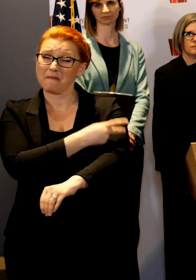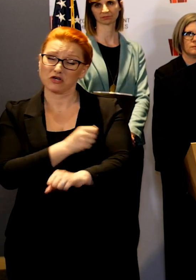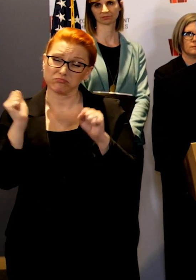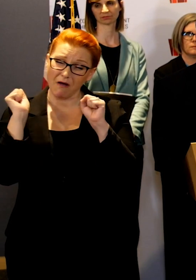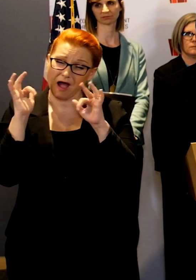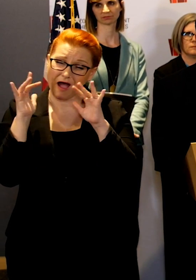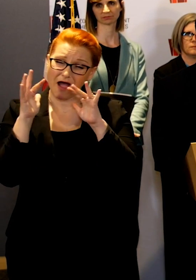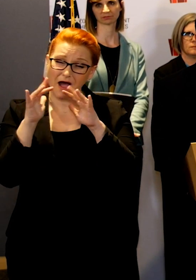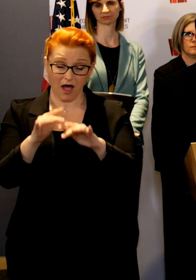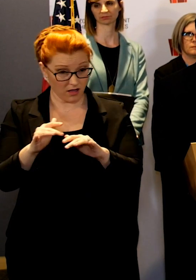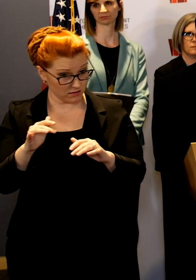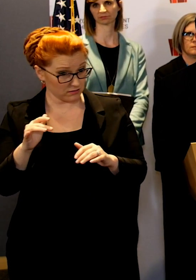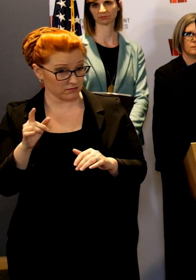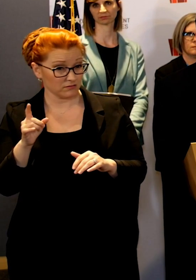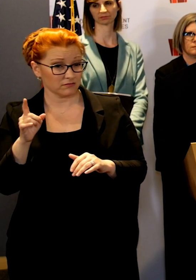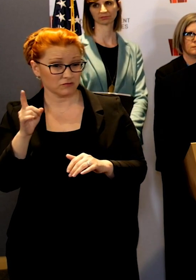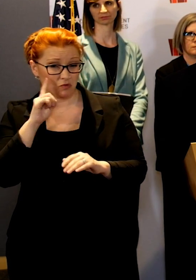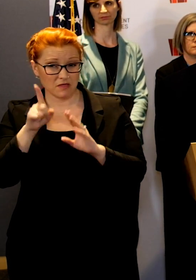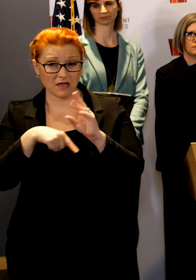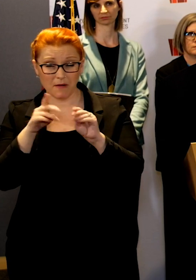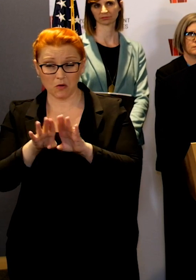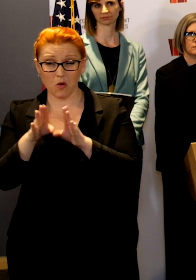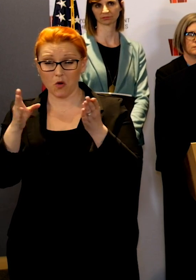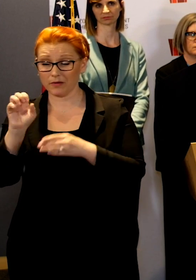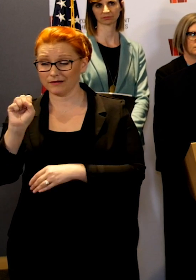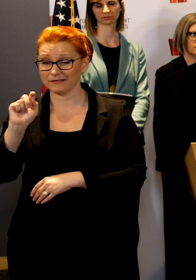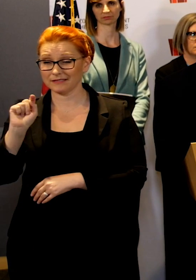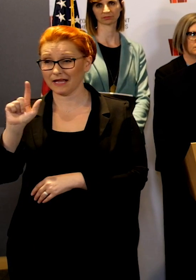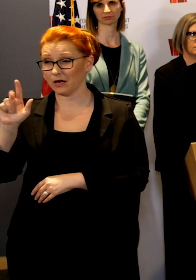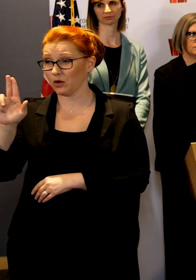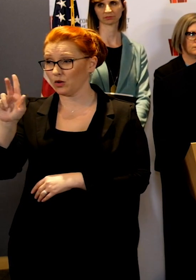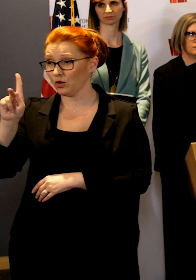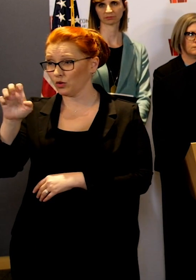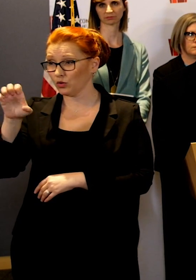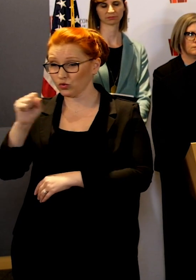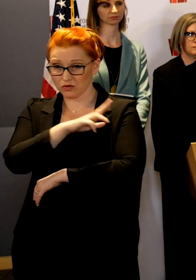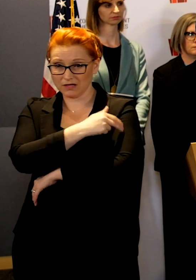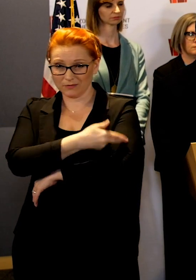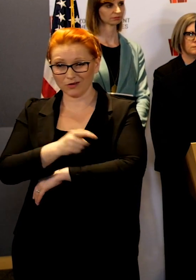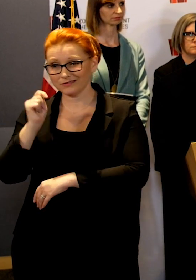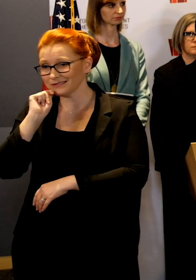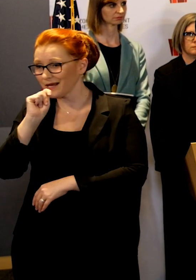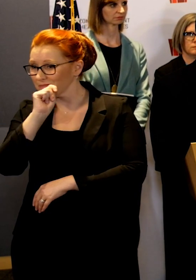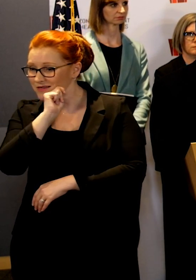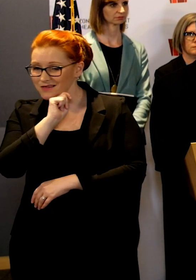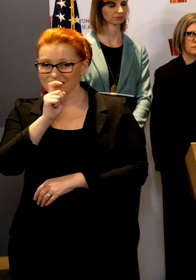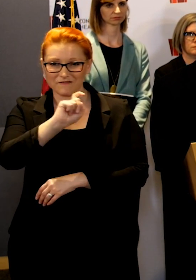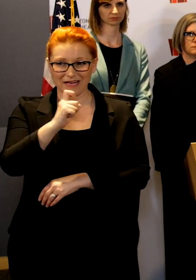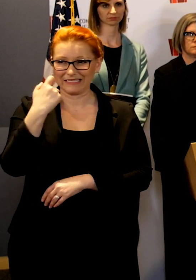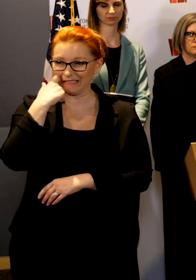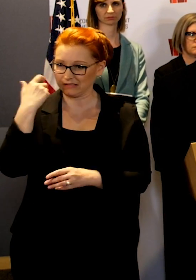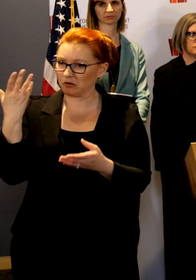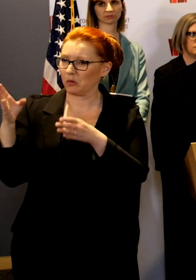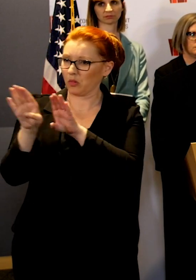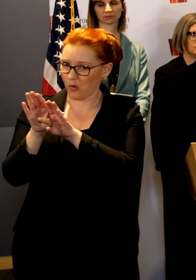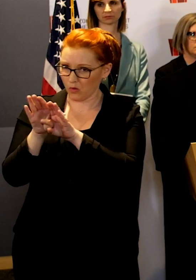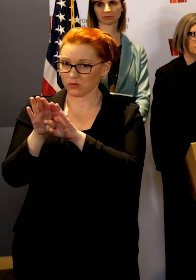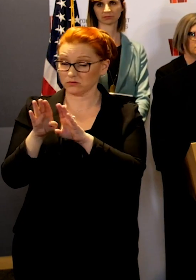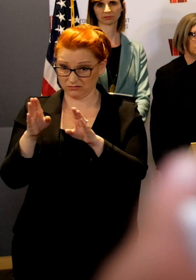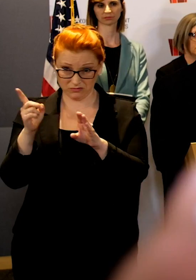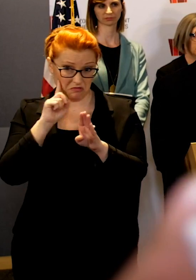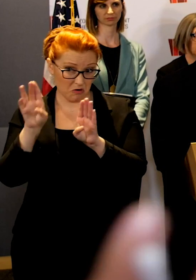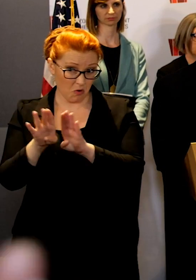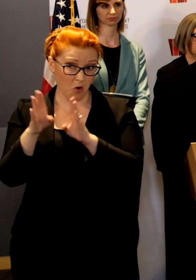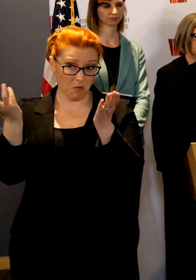to reopen any of the St. Luke's hospitals here in the valley, the one in Tempe, the one in Phoenix that have been closed recently,